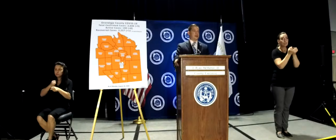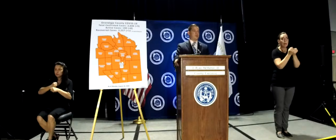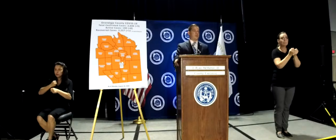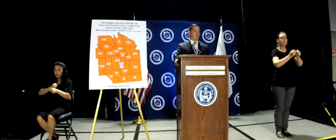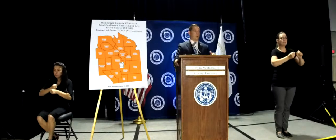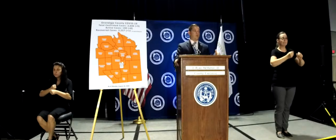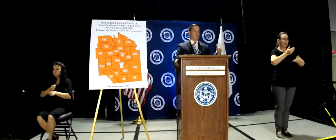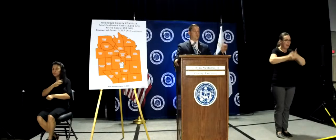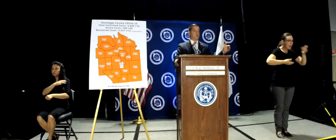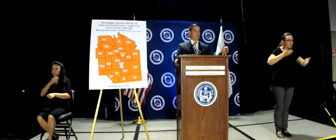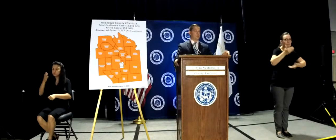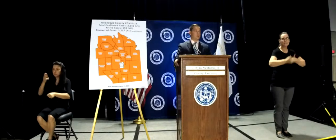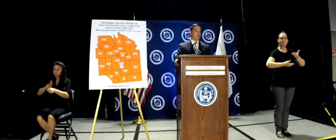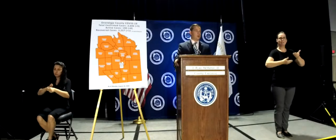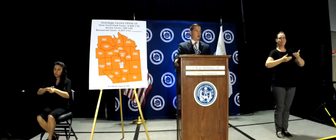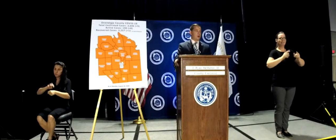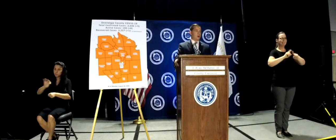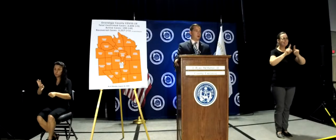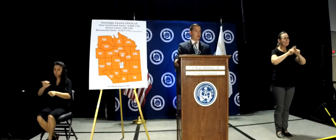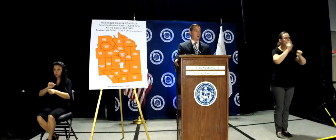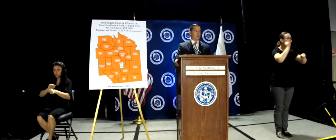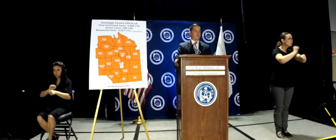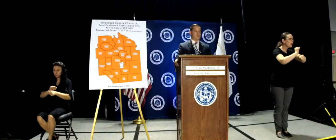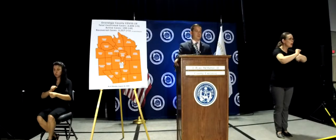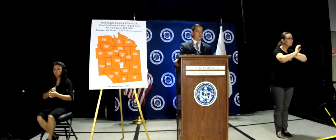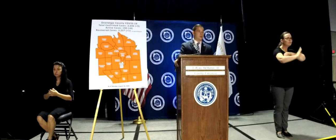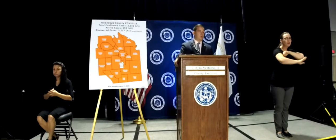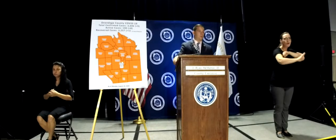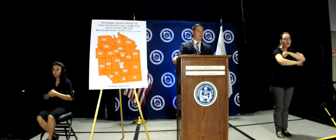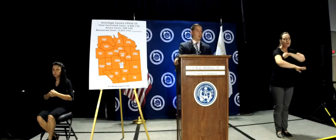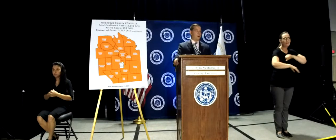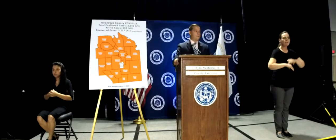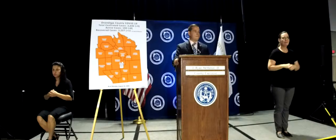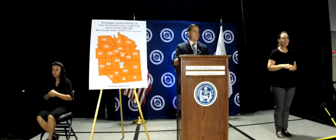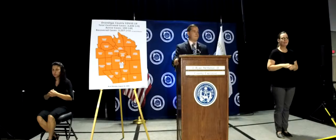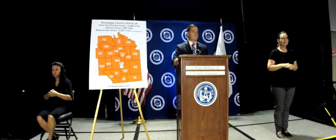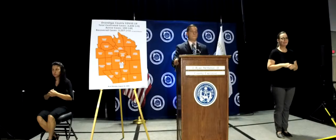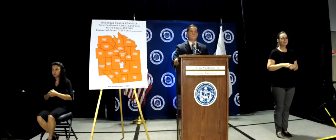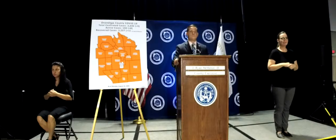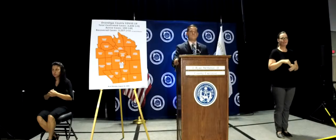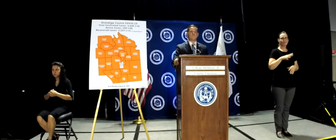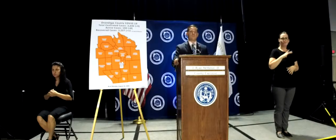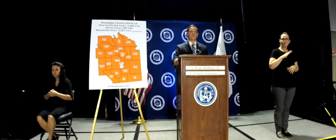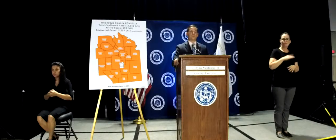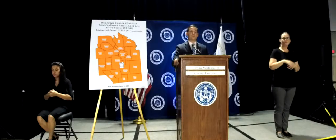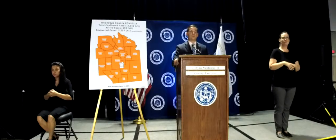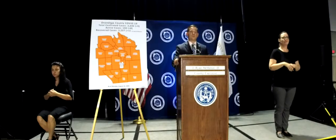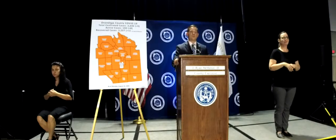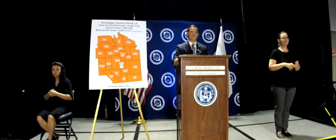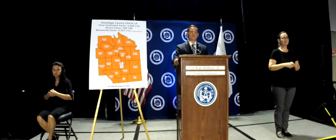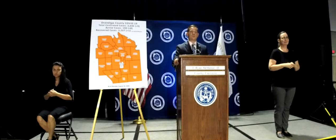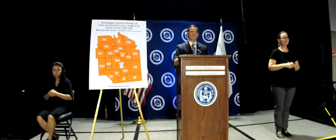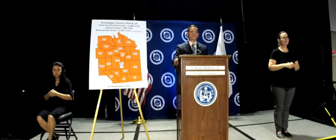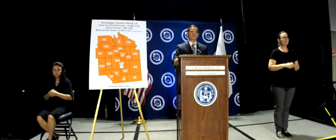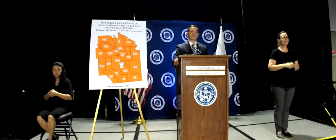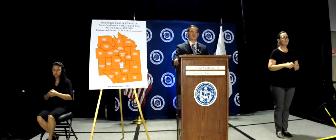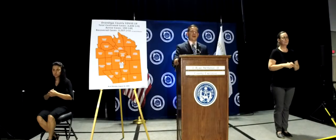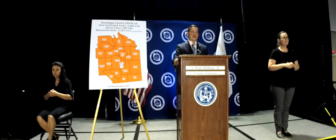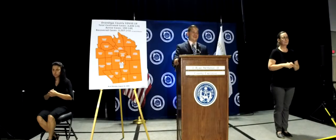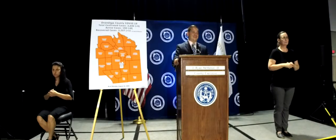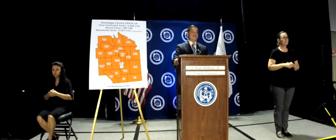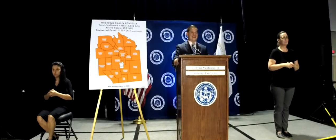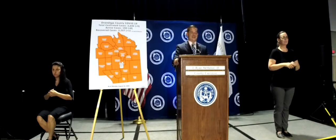trying to identify the workforce who are going to be calling that facility home for a while. Will prime delivery be less than a day in Onondaga